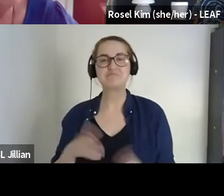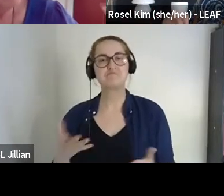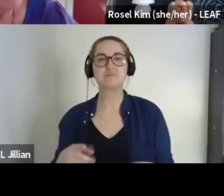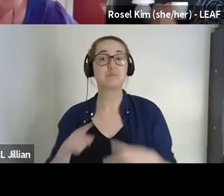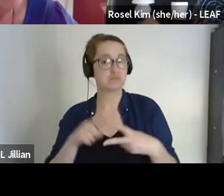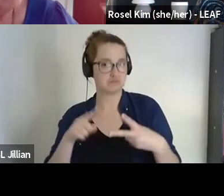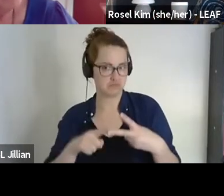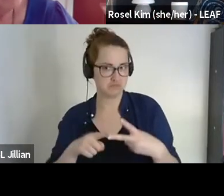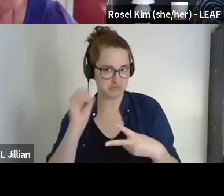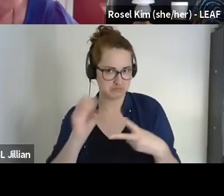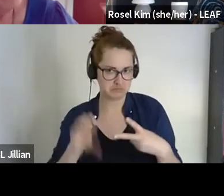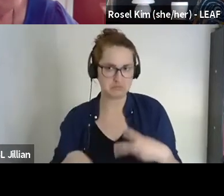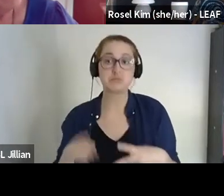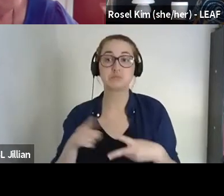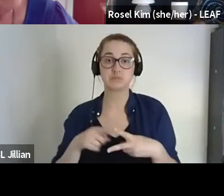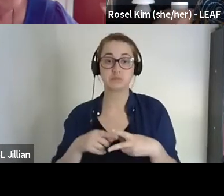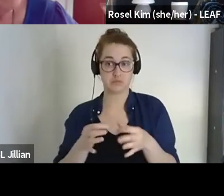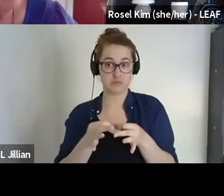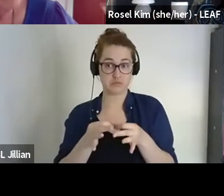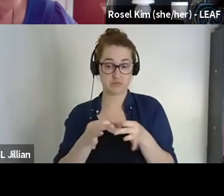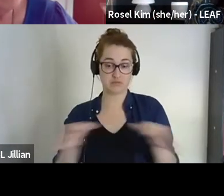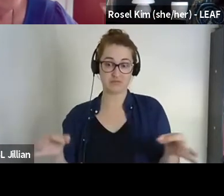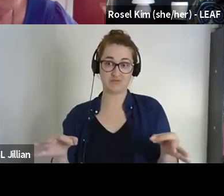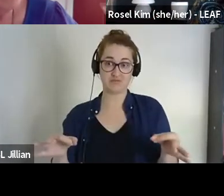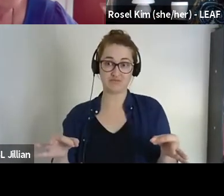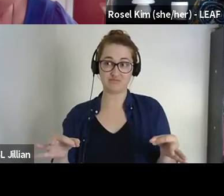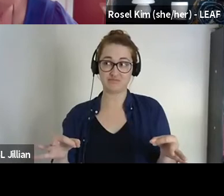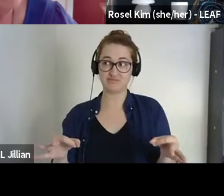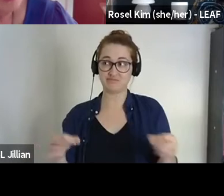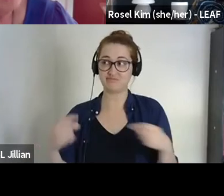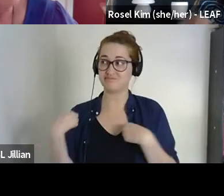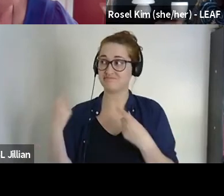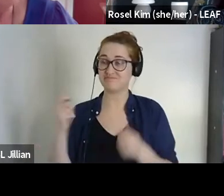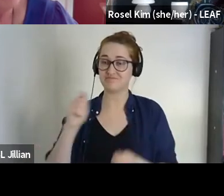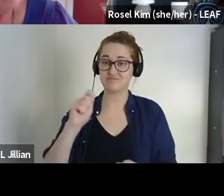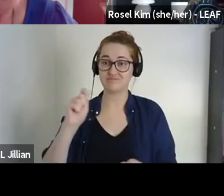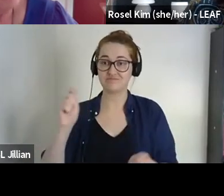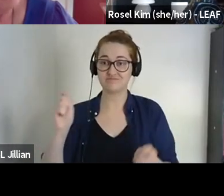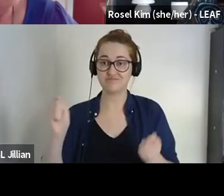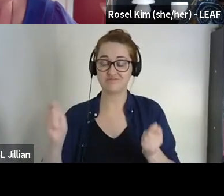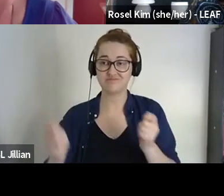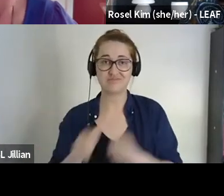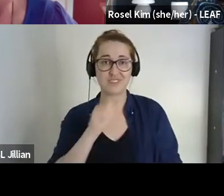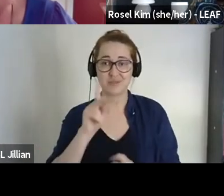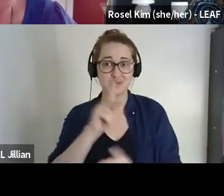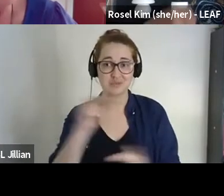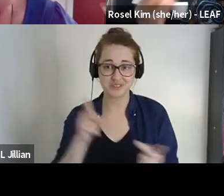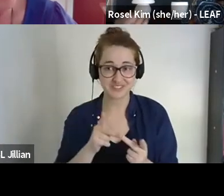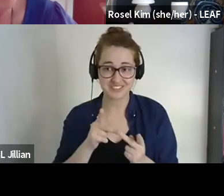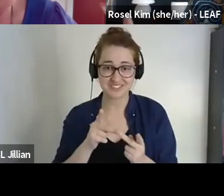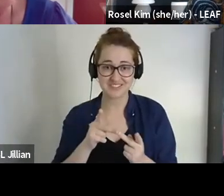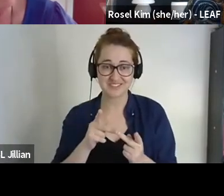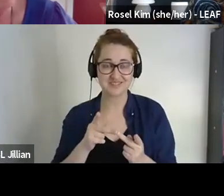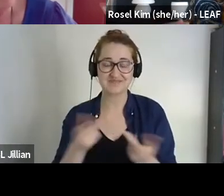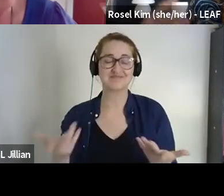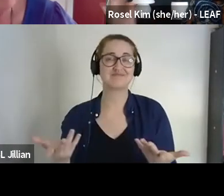that language is evolving and it's imperfect, or it